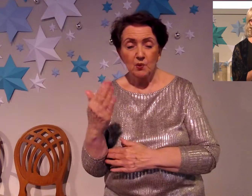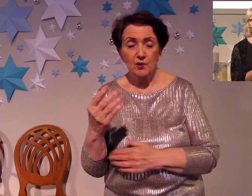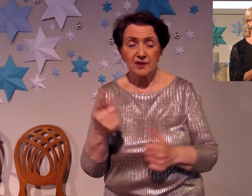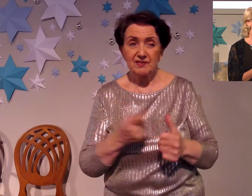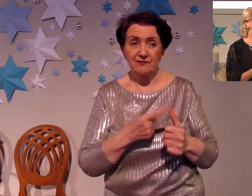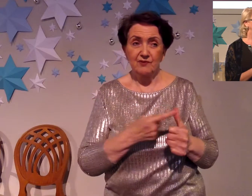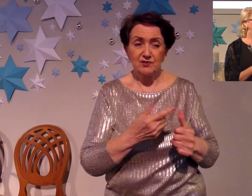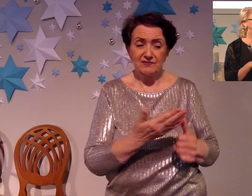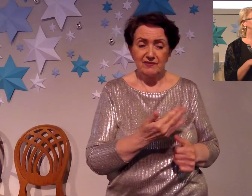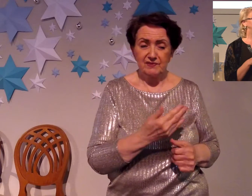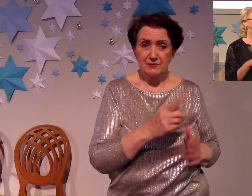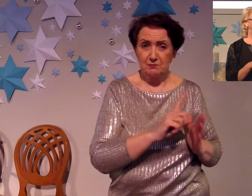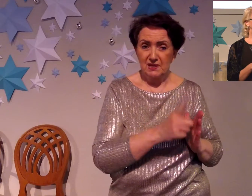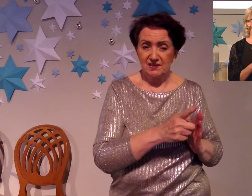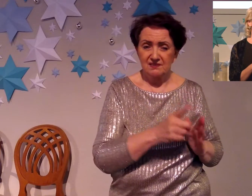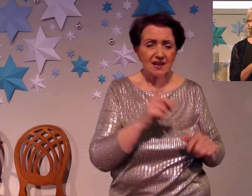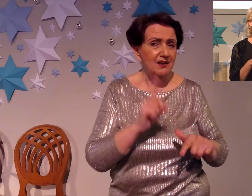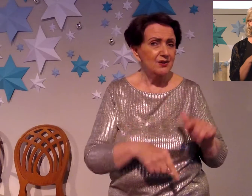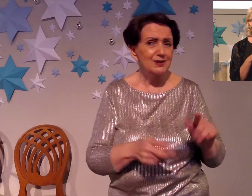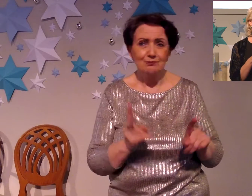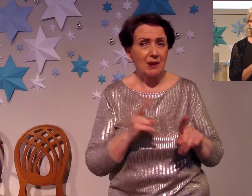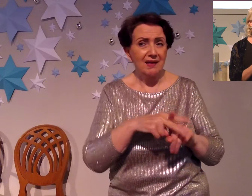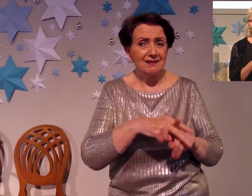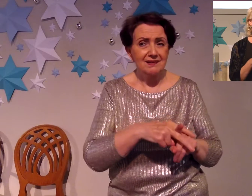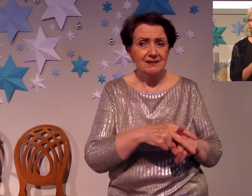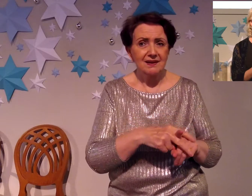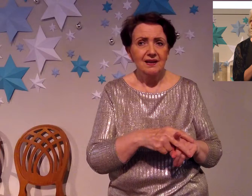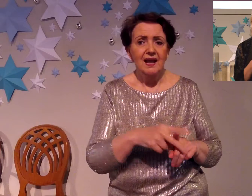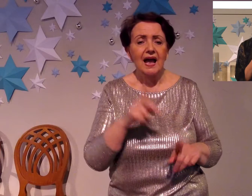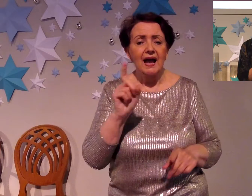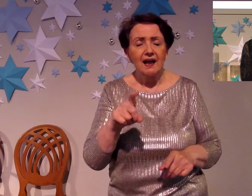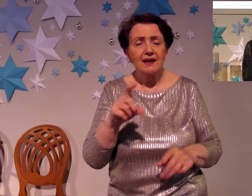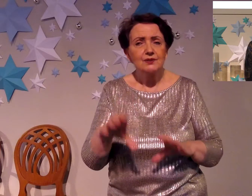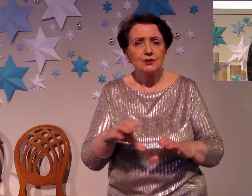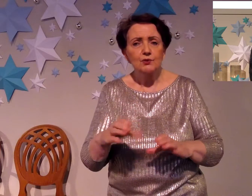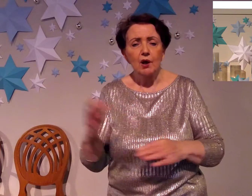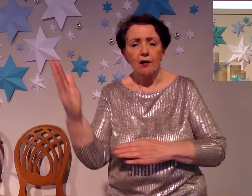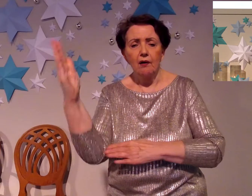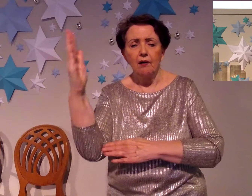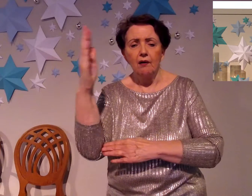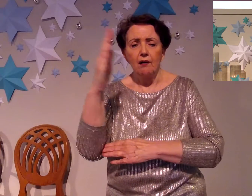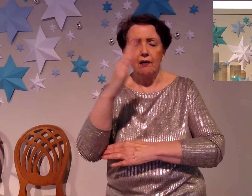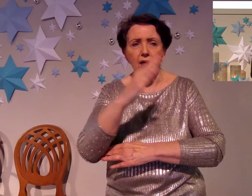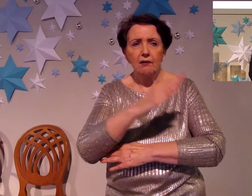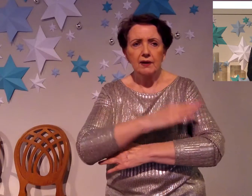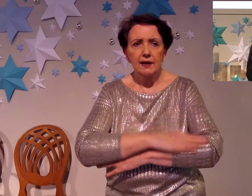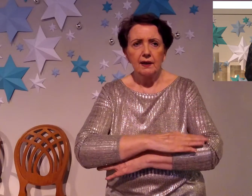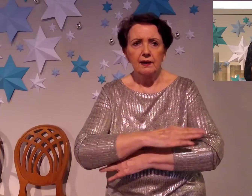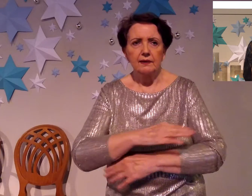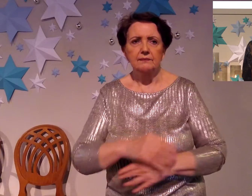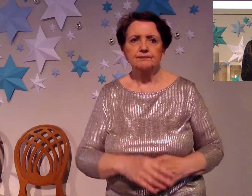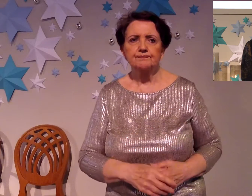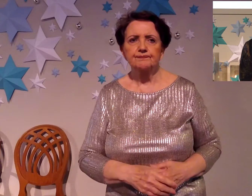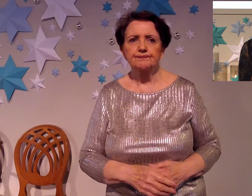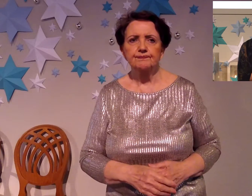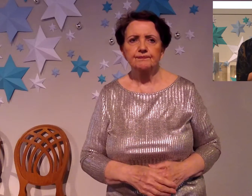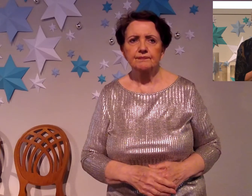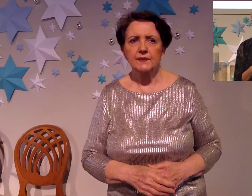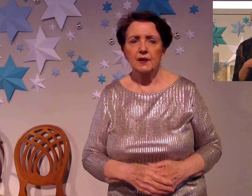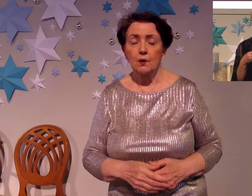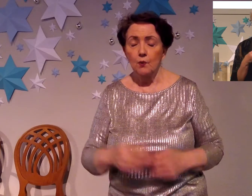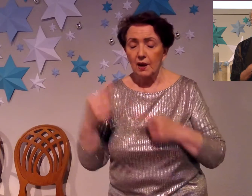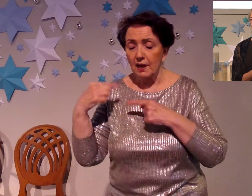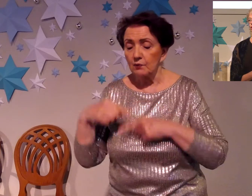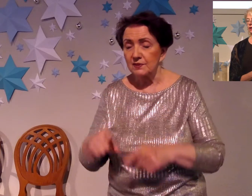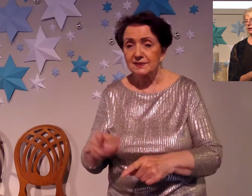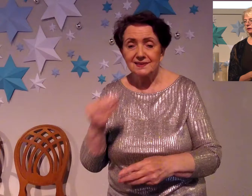the morning. I had to apply it all throughout the day. I had to apply it while I was eating